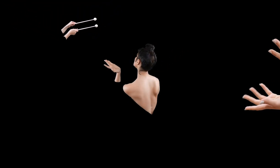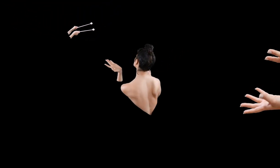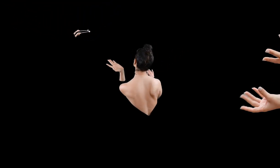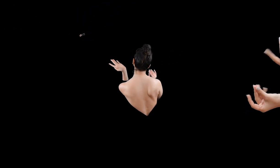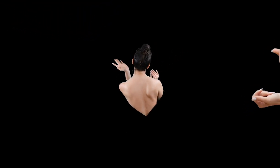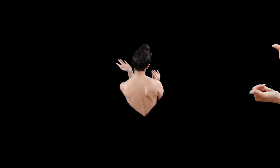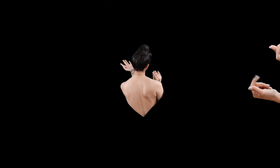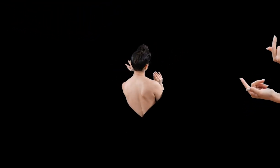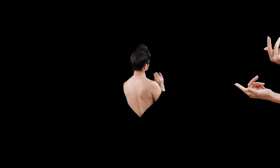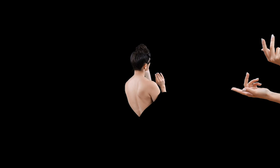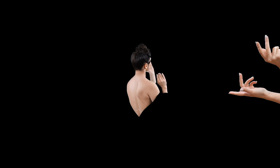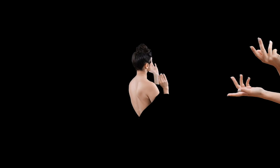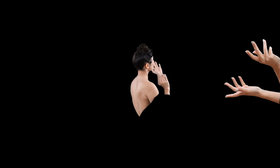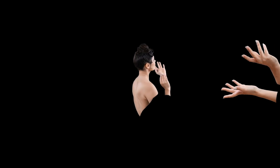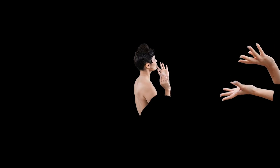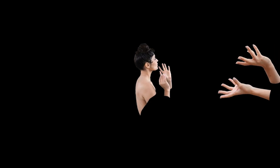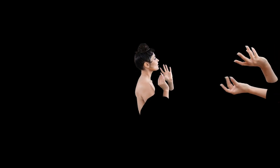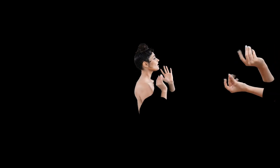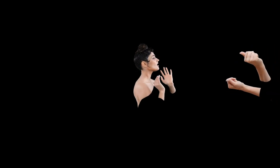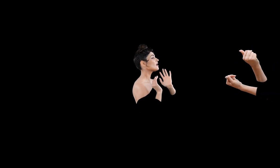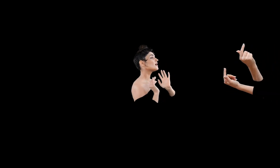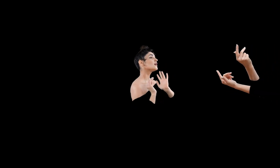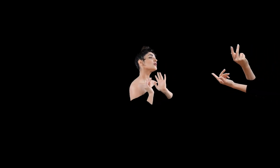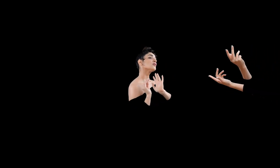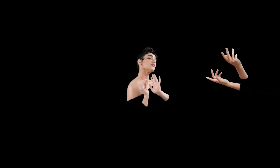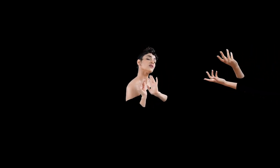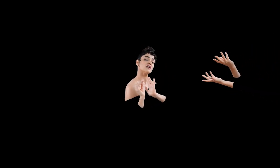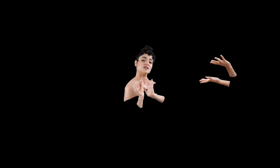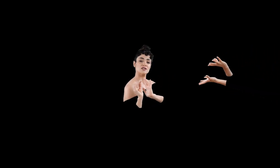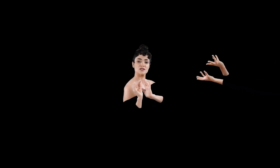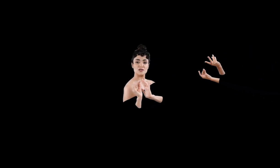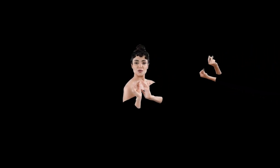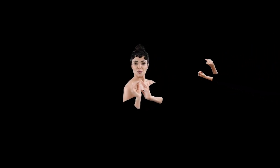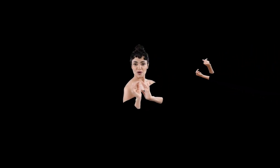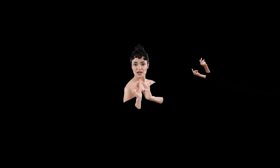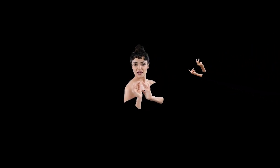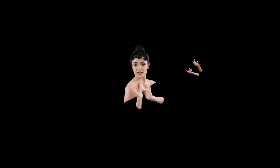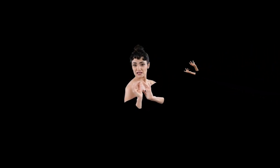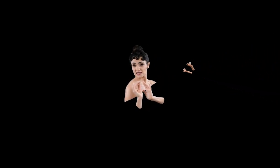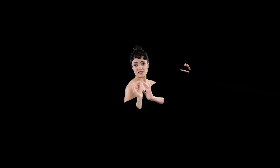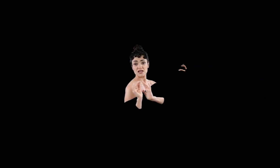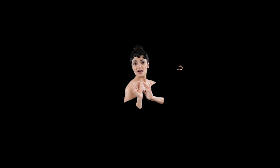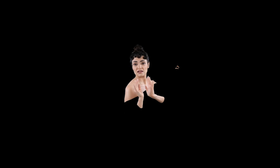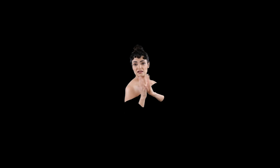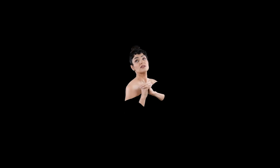You sink into your cloud As she sways and